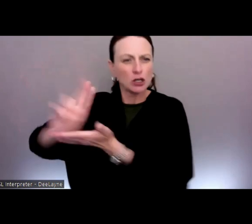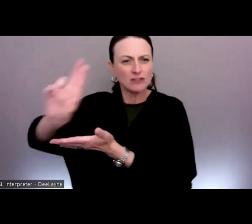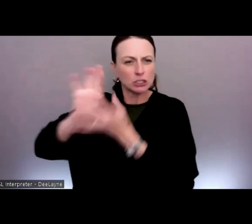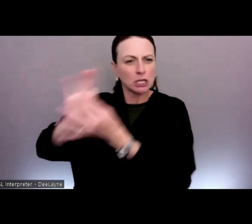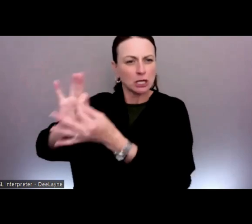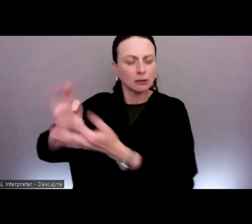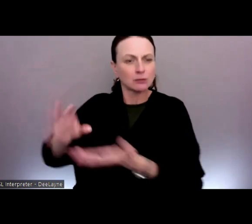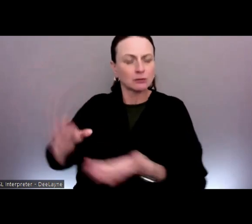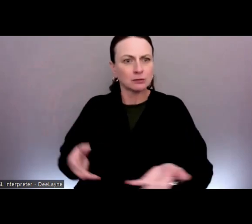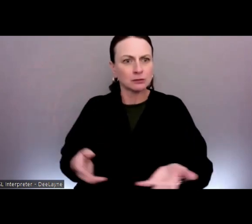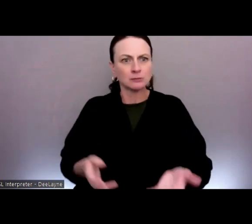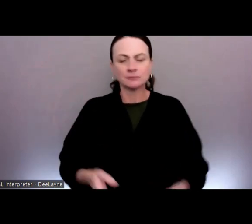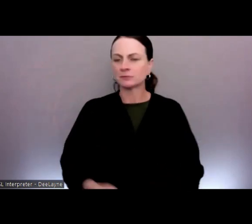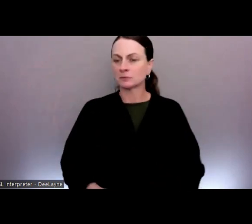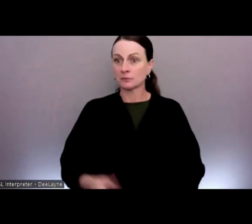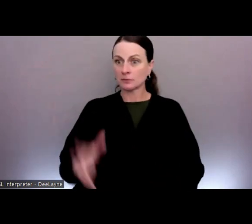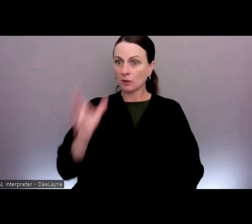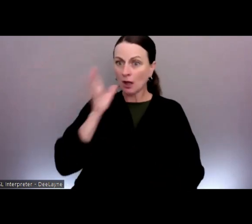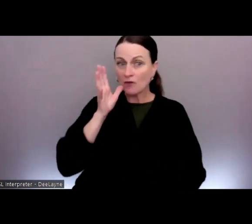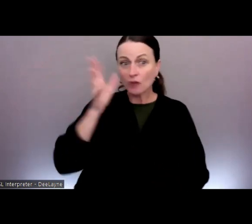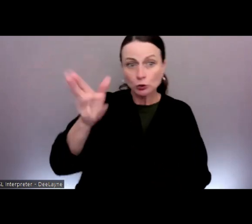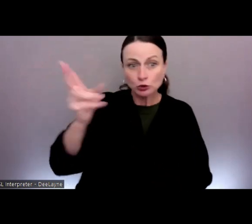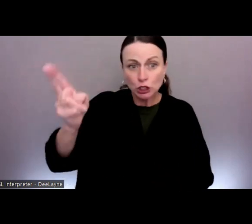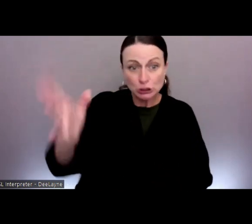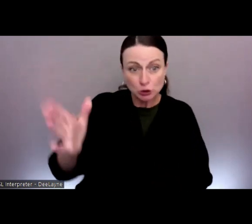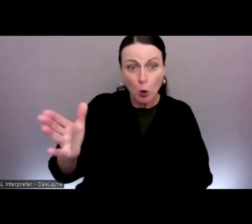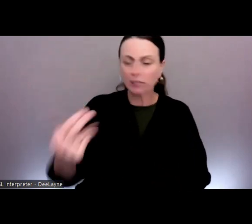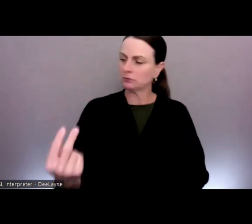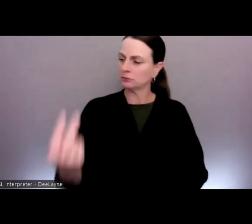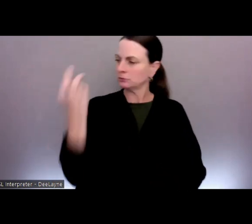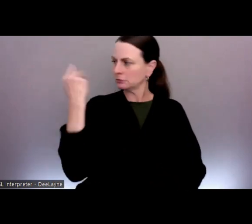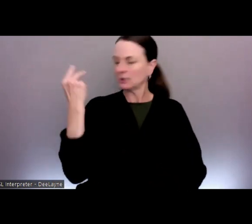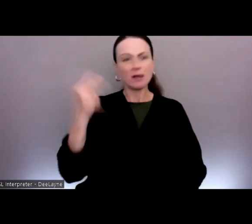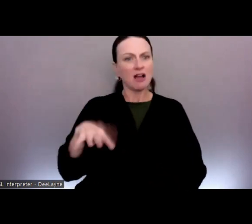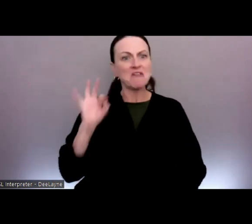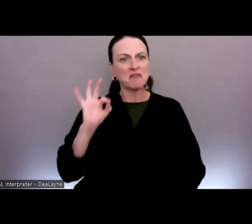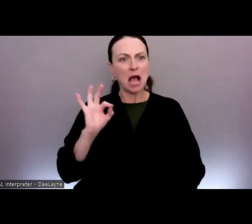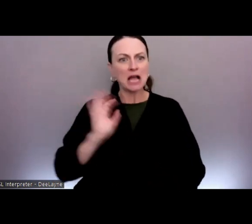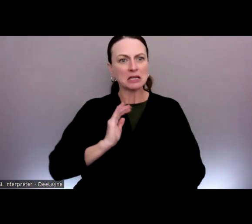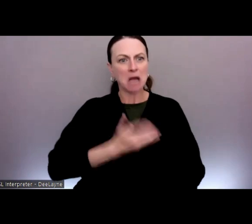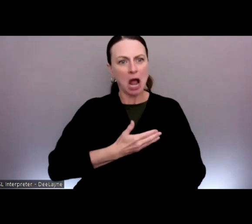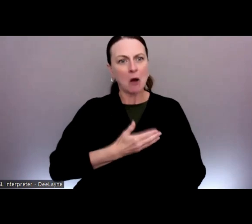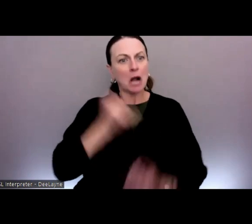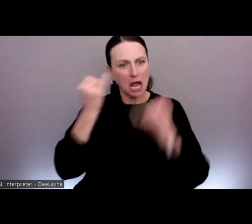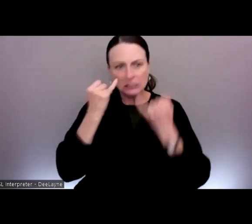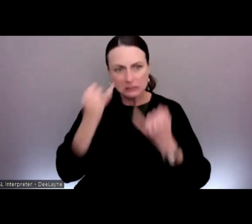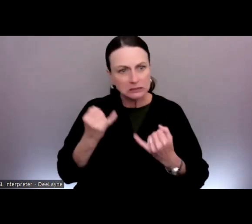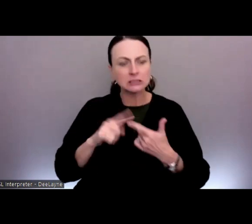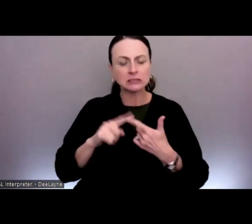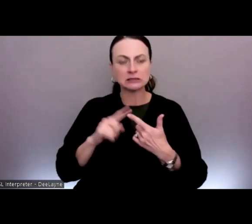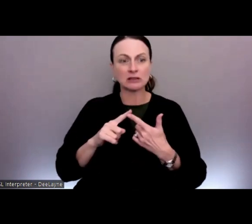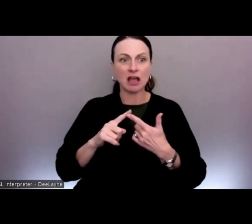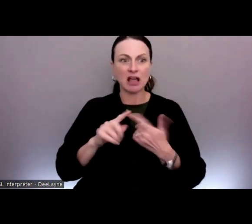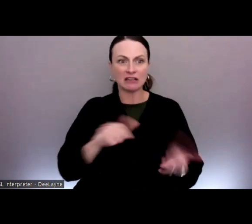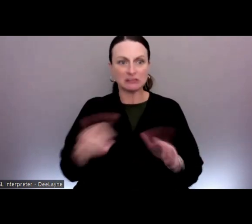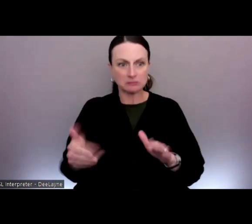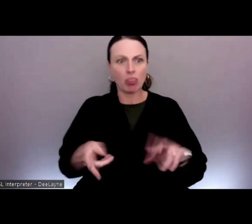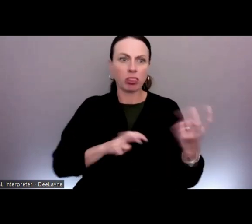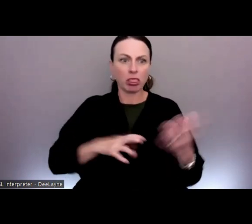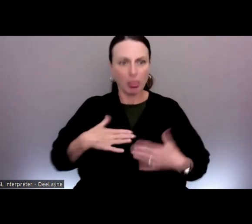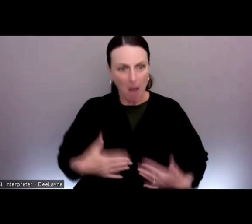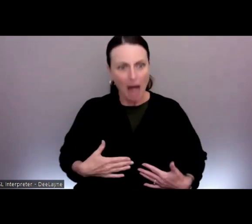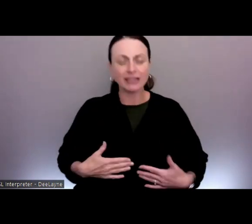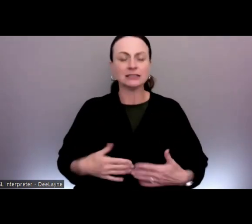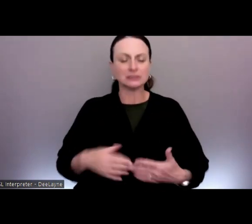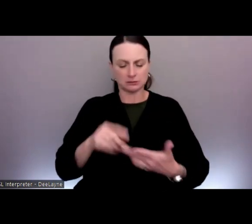table. Future historians will be able to find our reified ideas and carcasses and accolades within